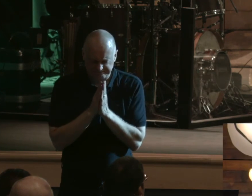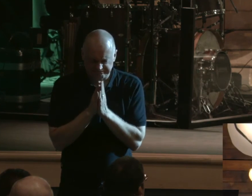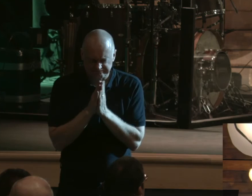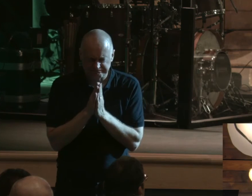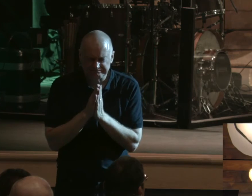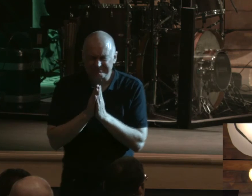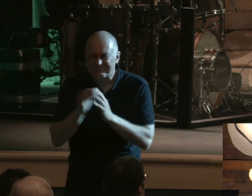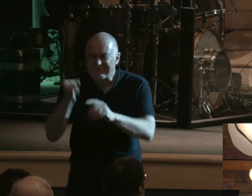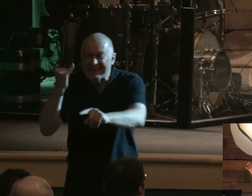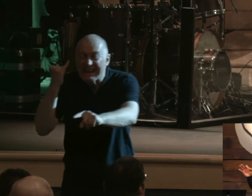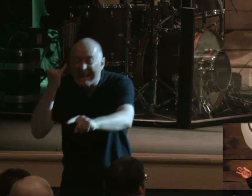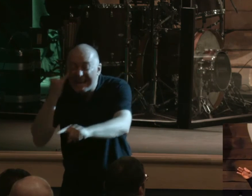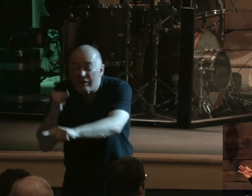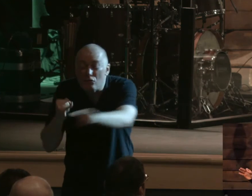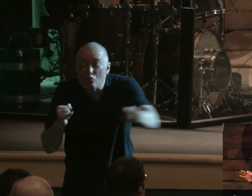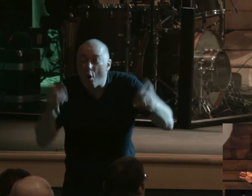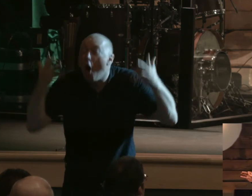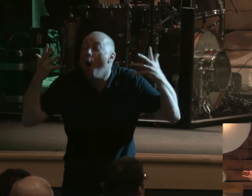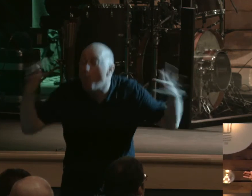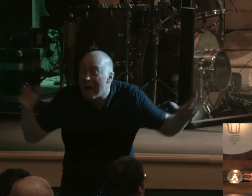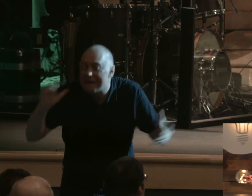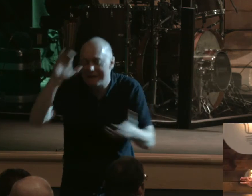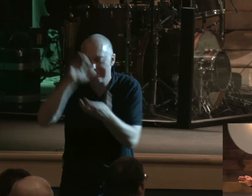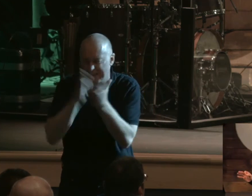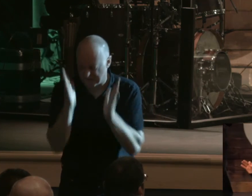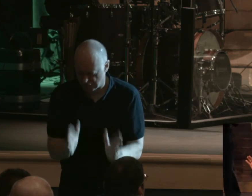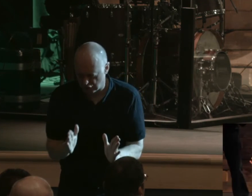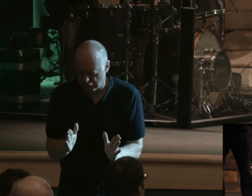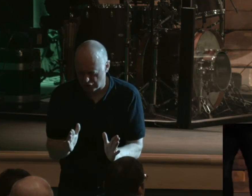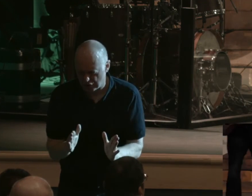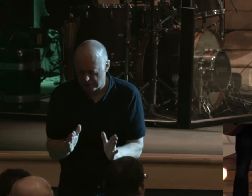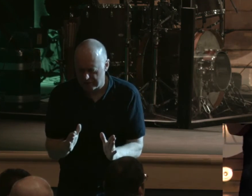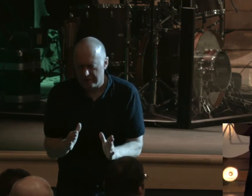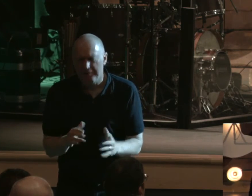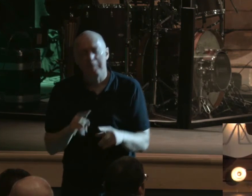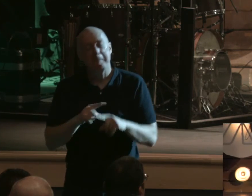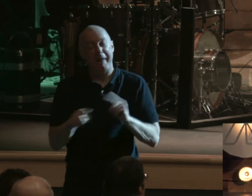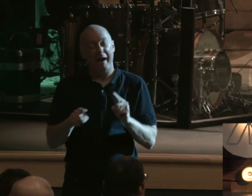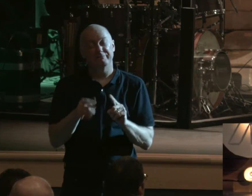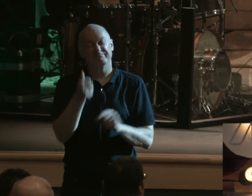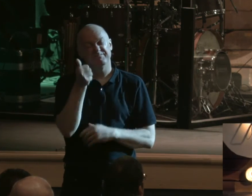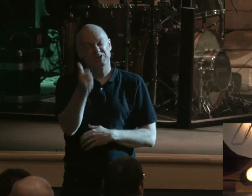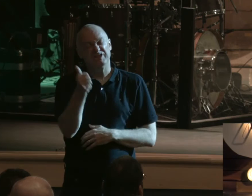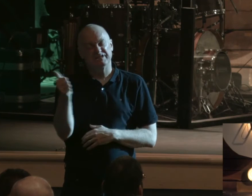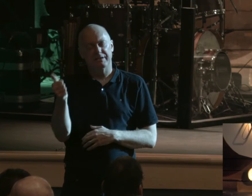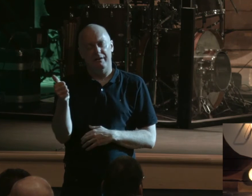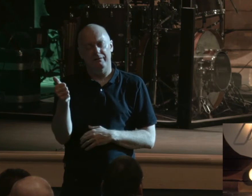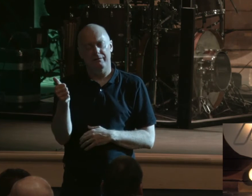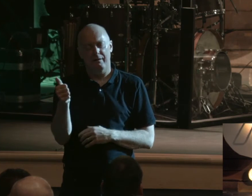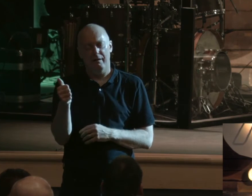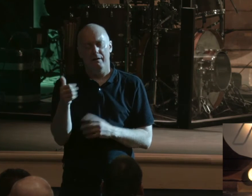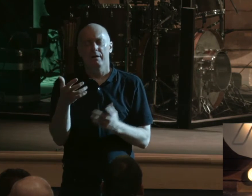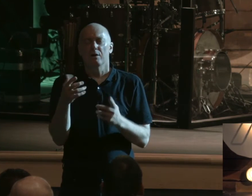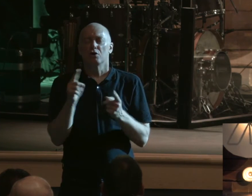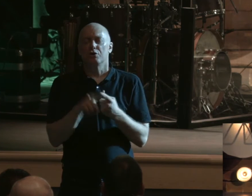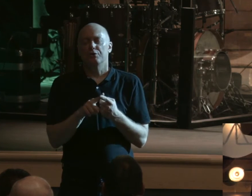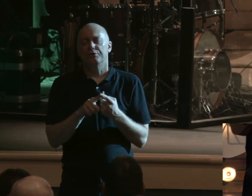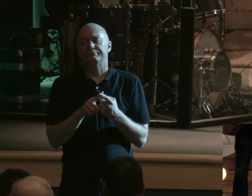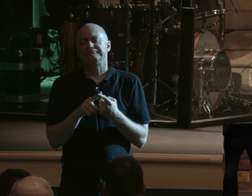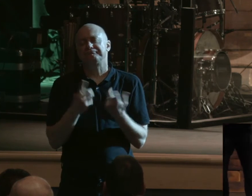If you are a believer in Jesus Christ, and for too long you've been going through the